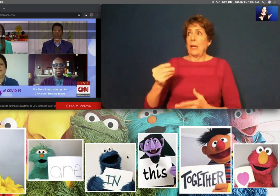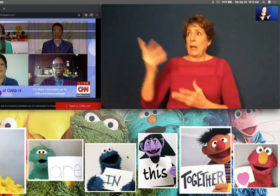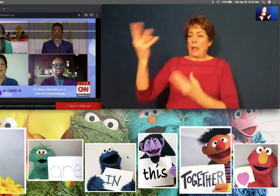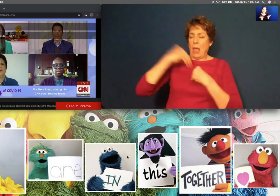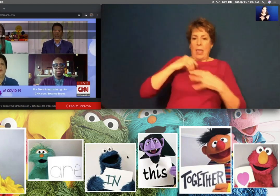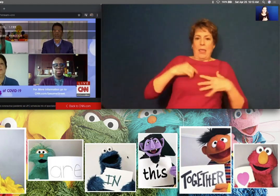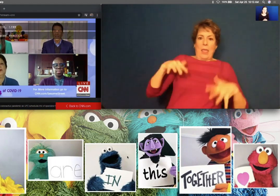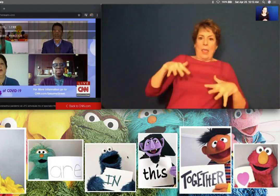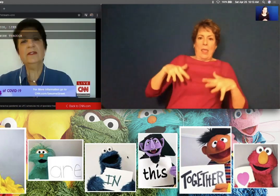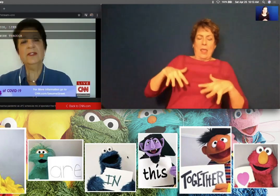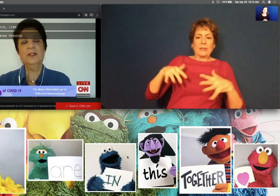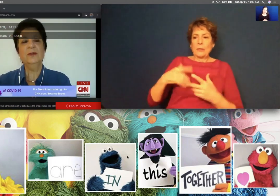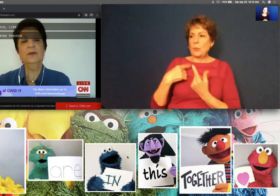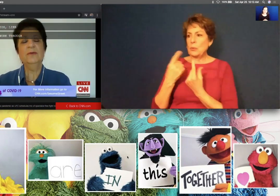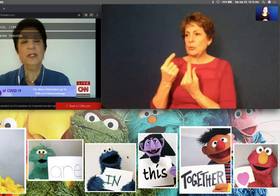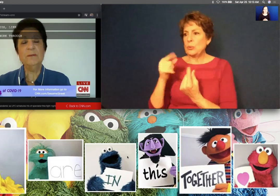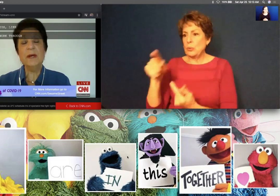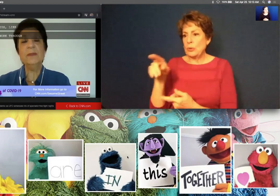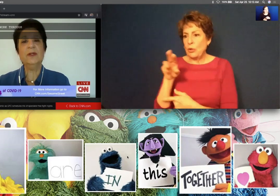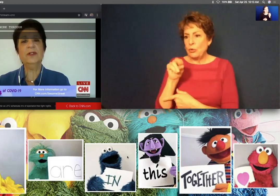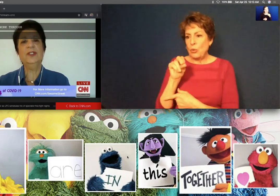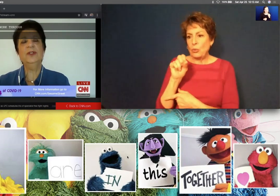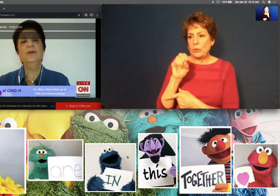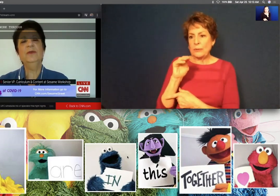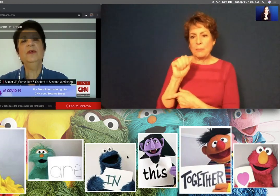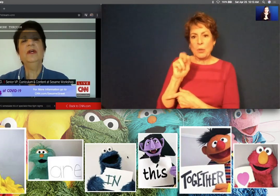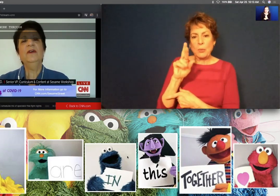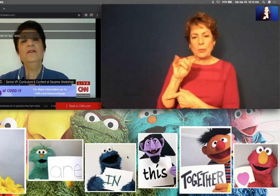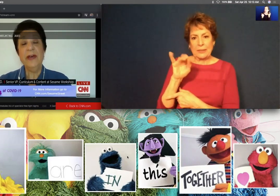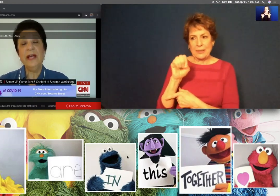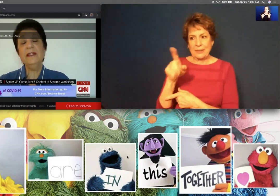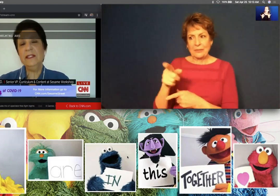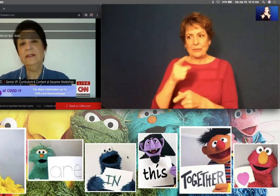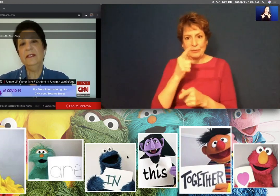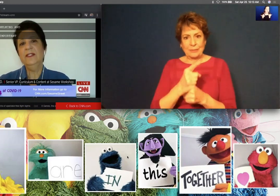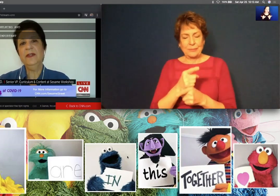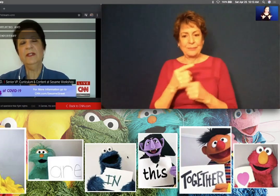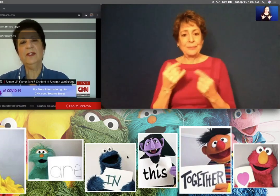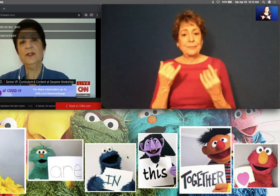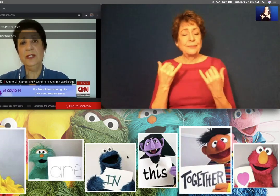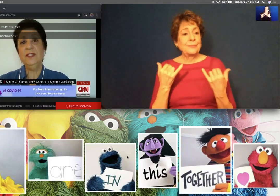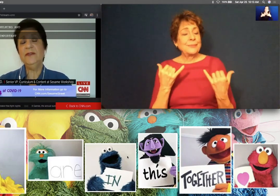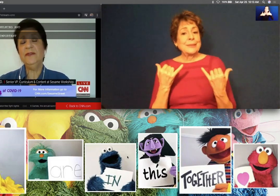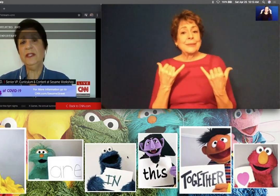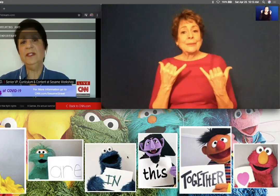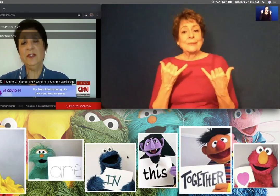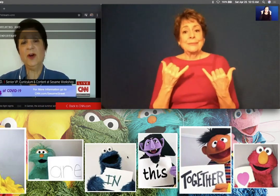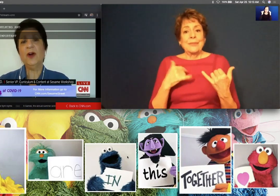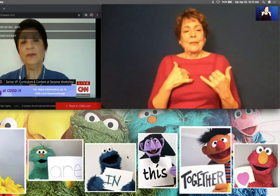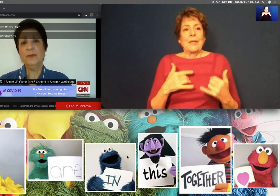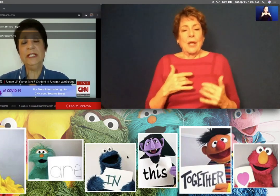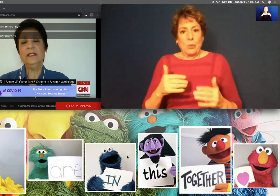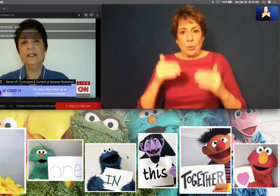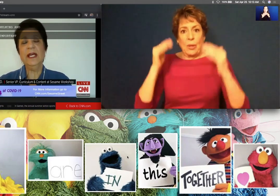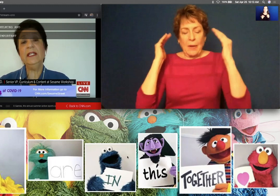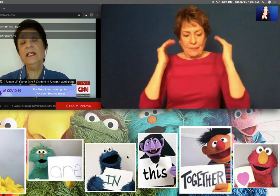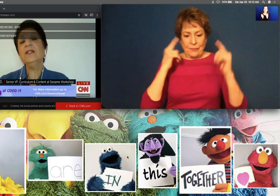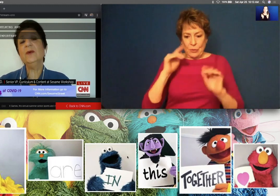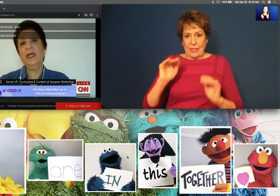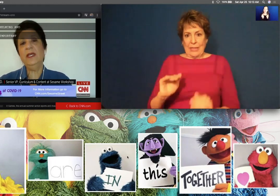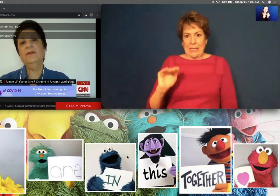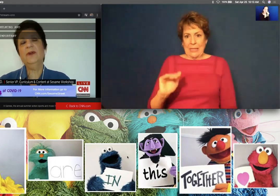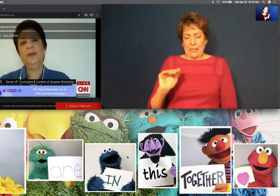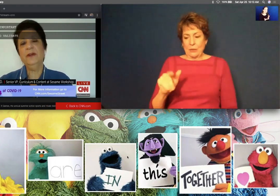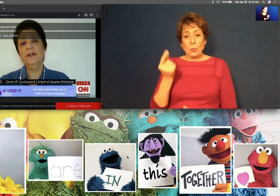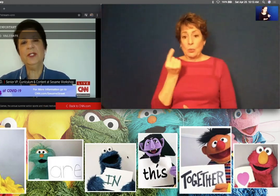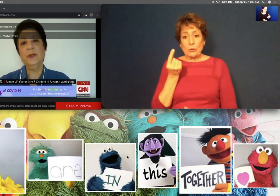really important for us to remember to validate these feelings, because these feelings are real, and it is okay